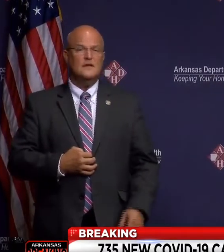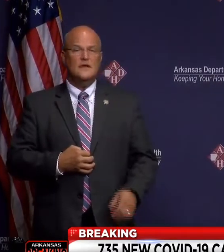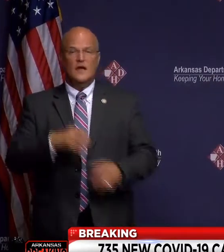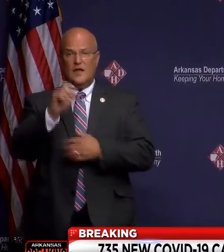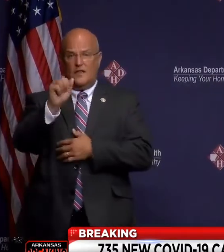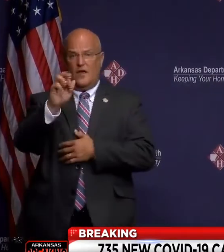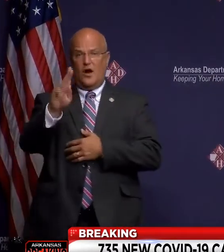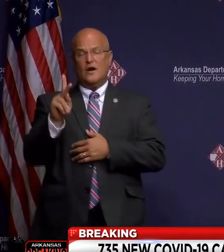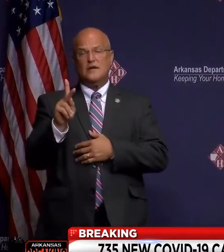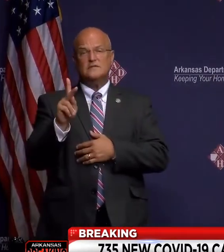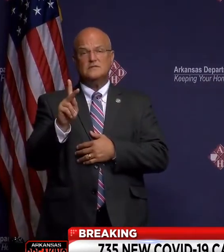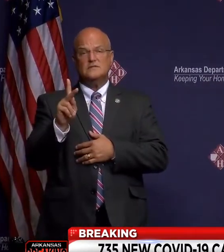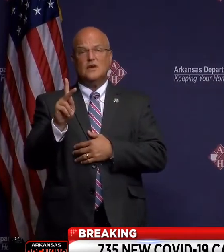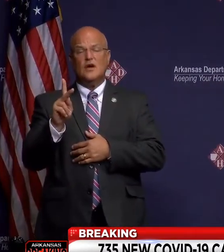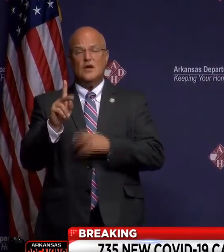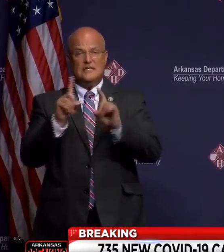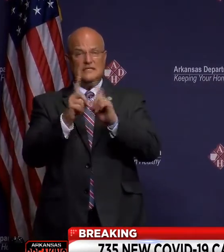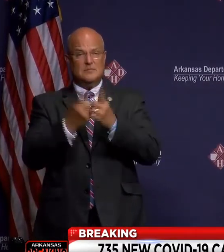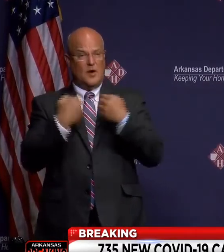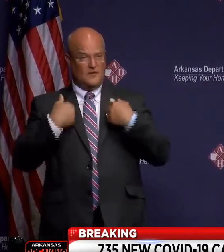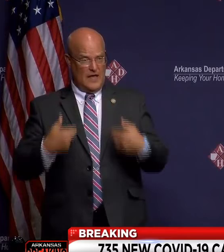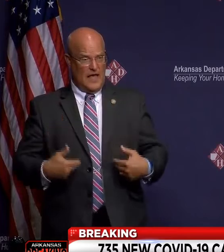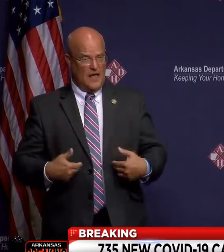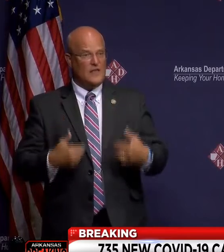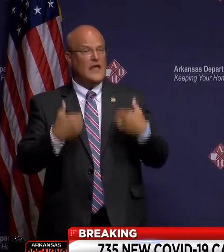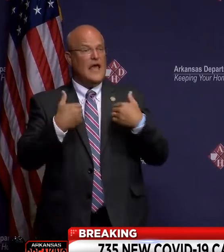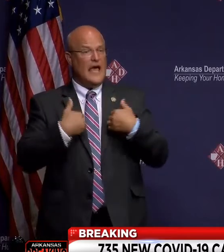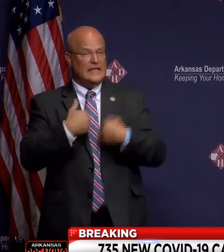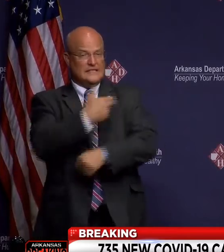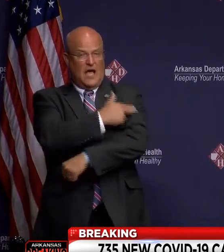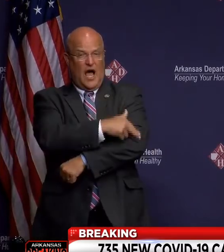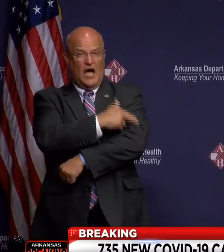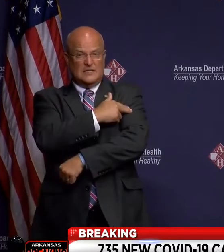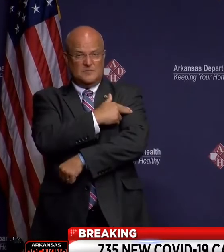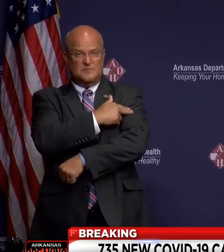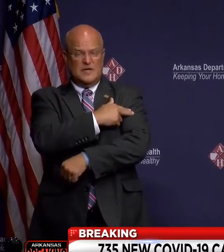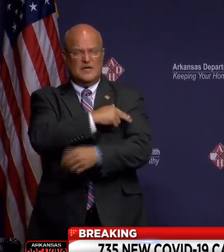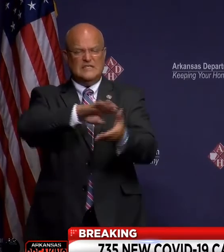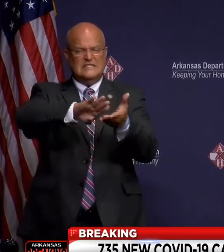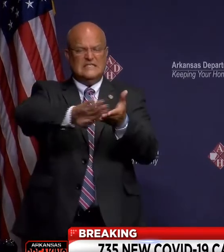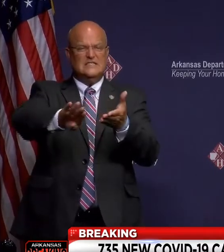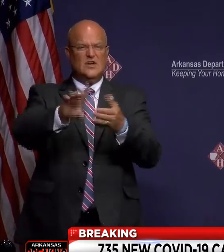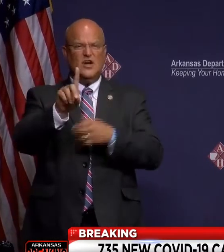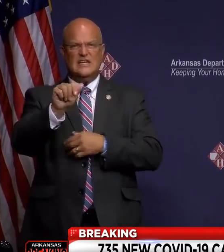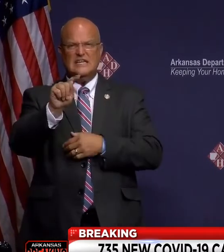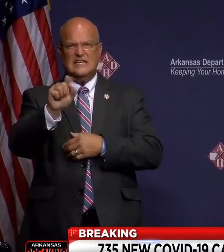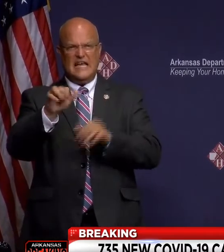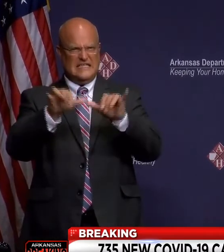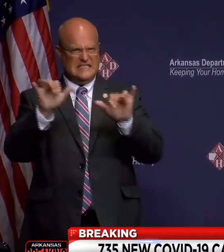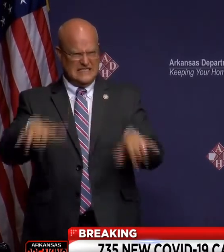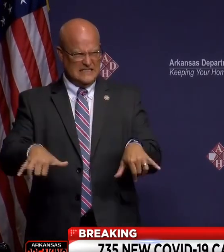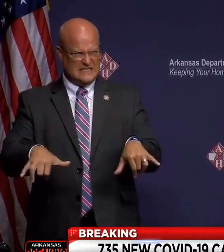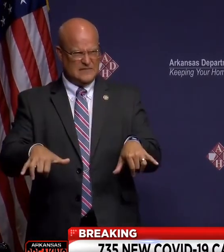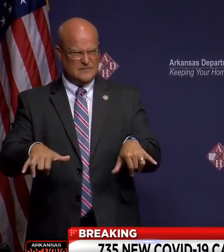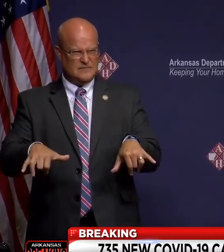The Arkansas Department of Health has a hospital discharge data system. So we